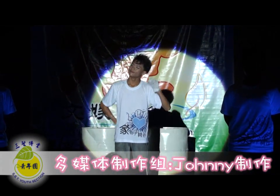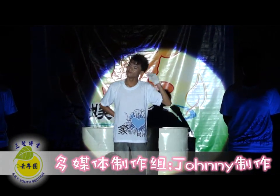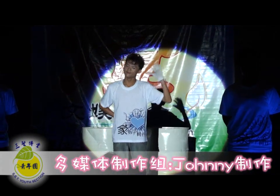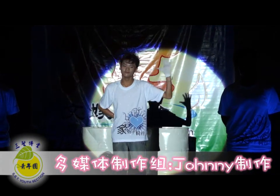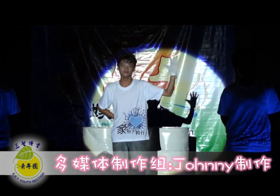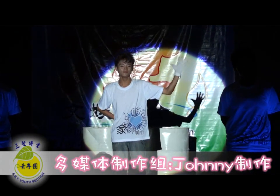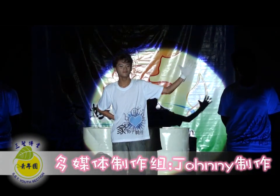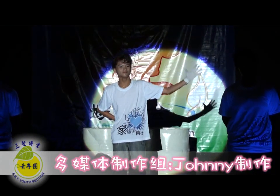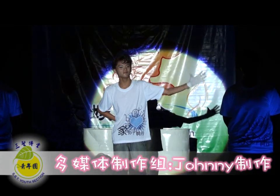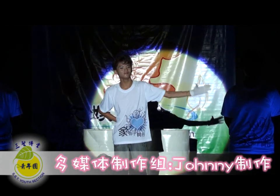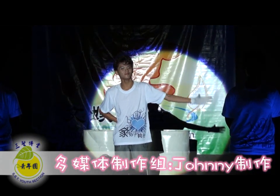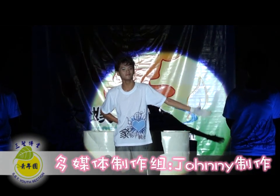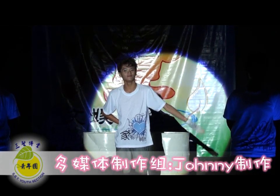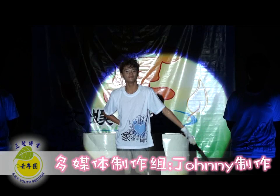And me